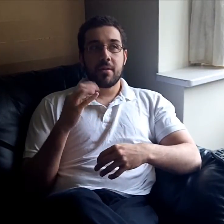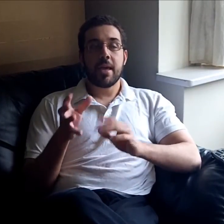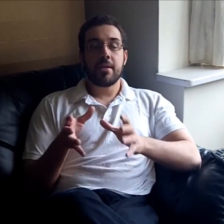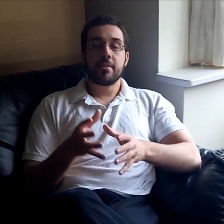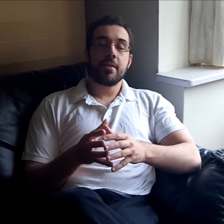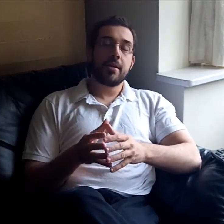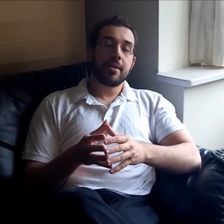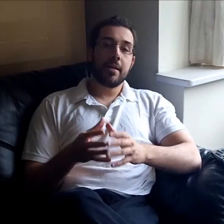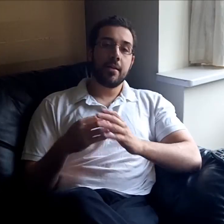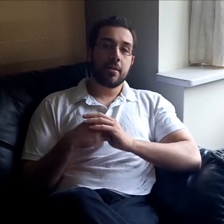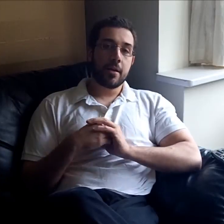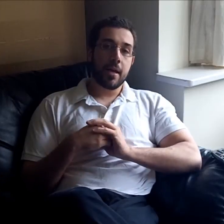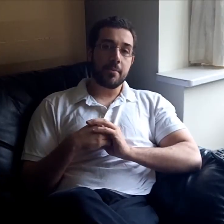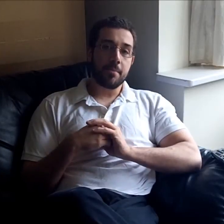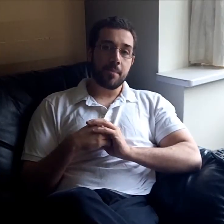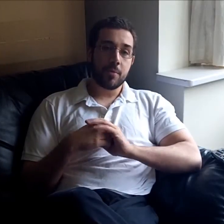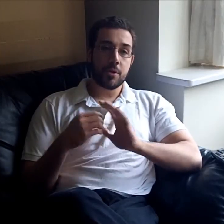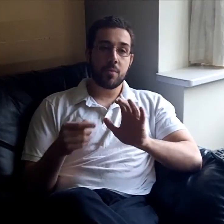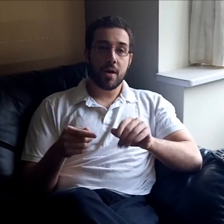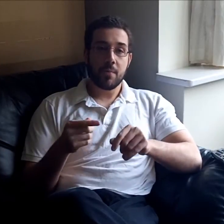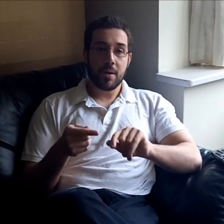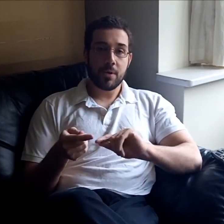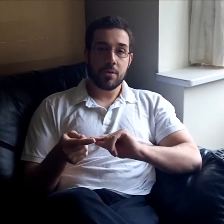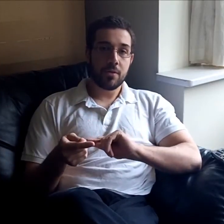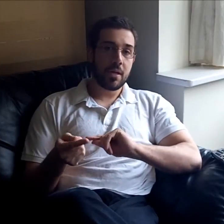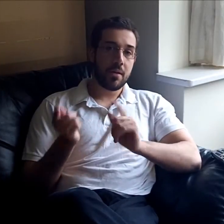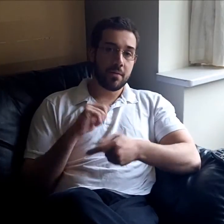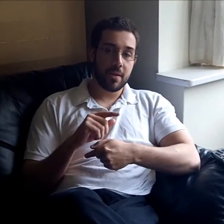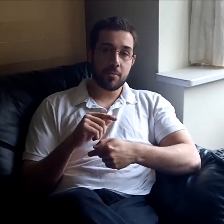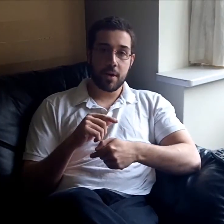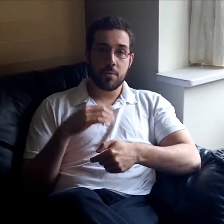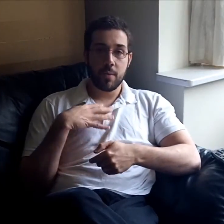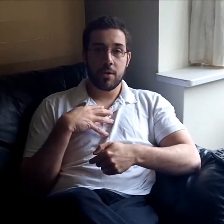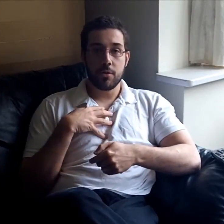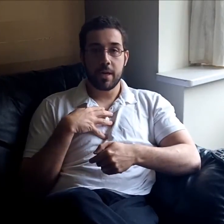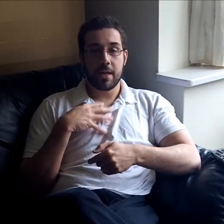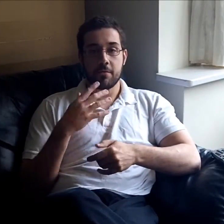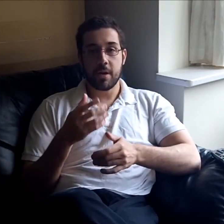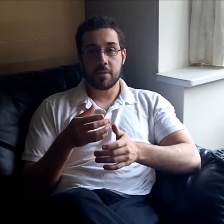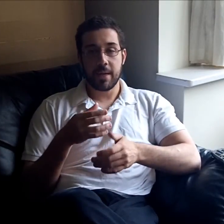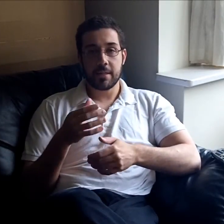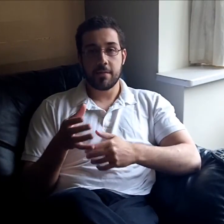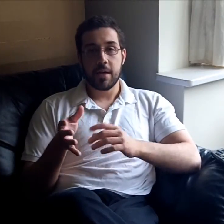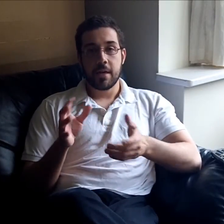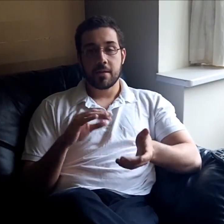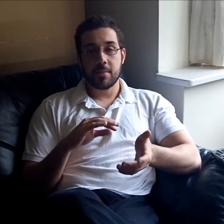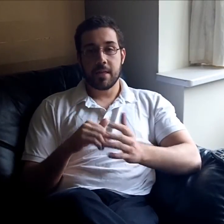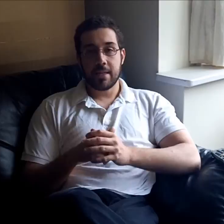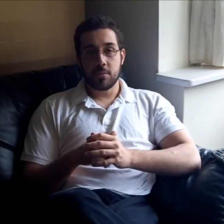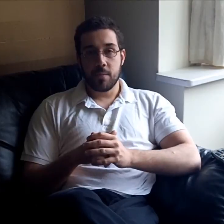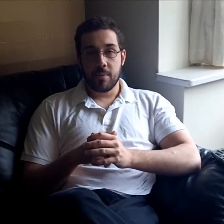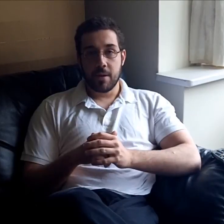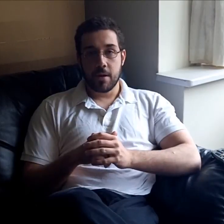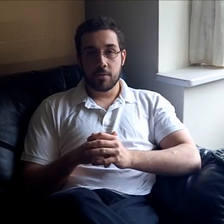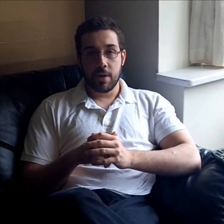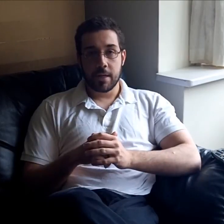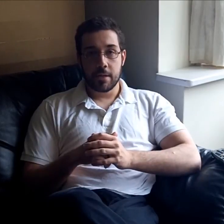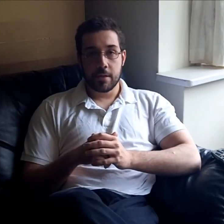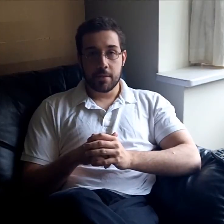they can see it clearly than I can, which is why when we do the flipped round one where you're looking at it from my perspective, some of the letters will be a bit hard to recognise.